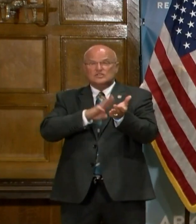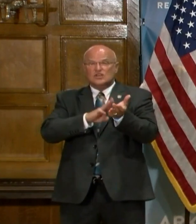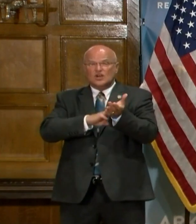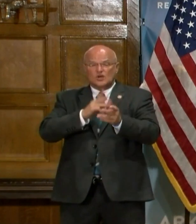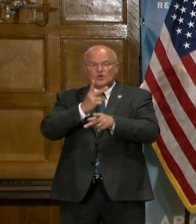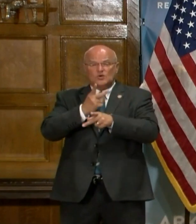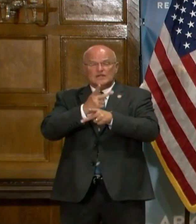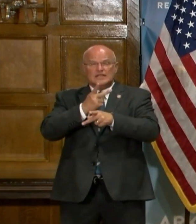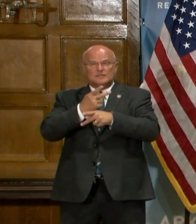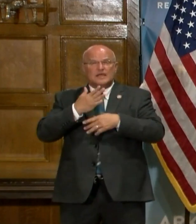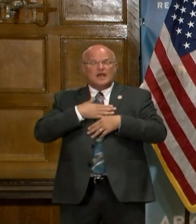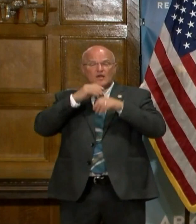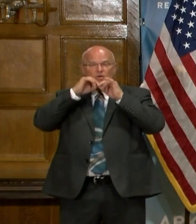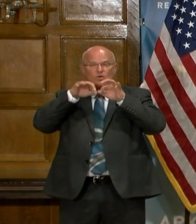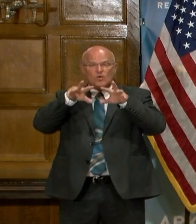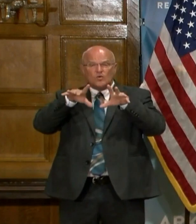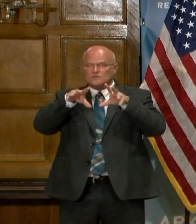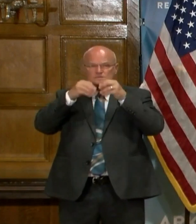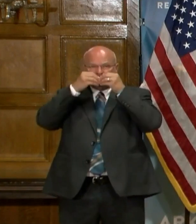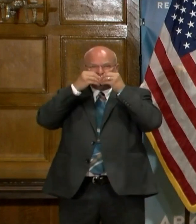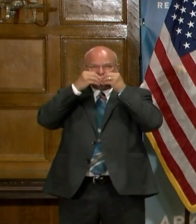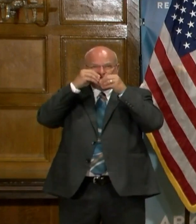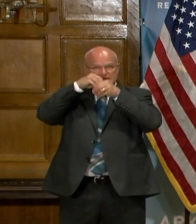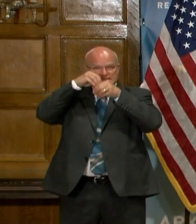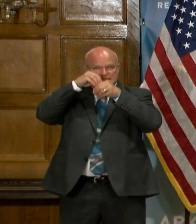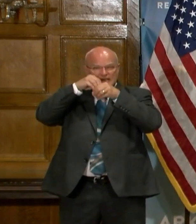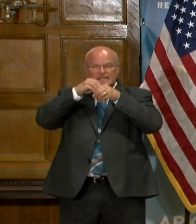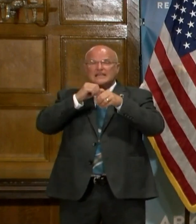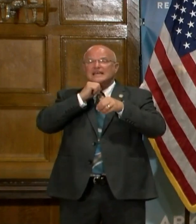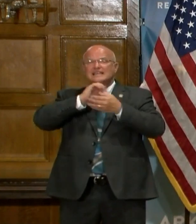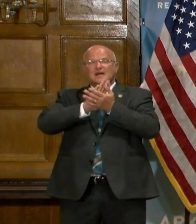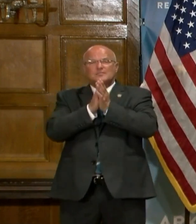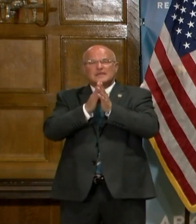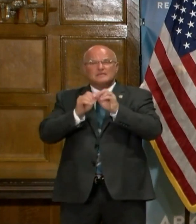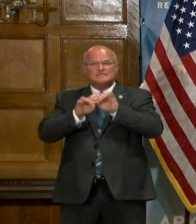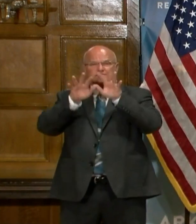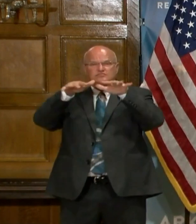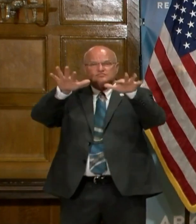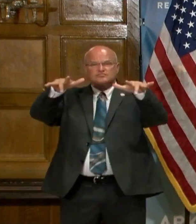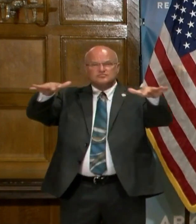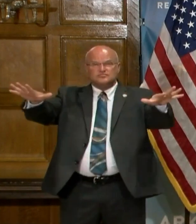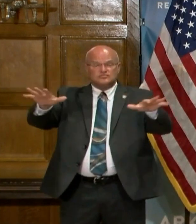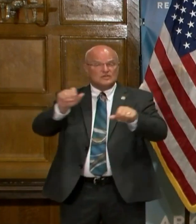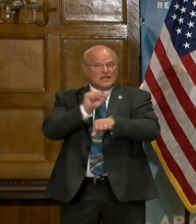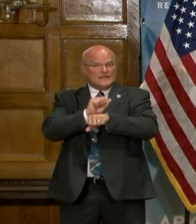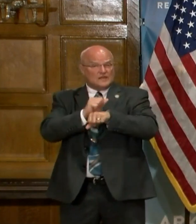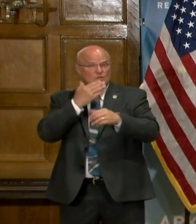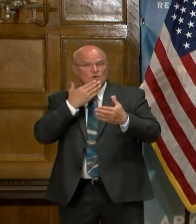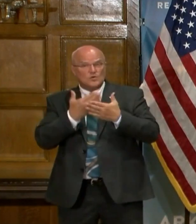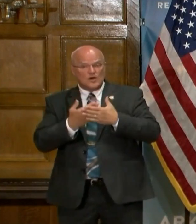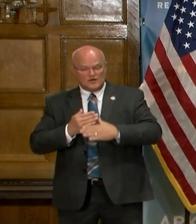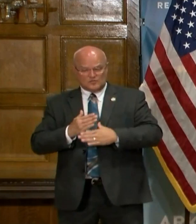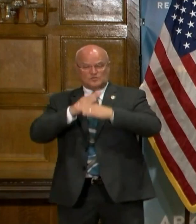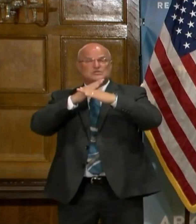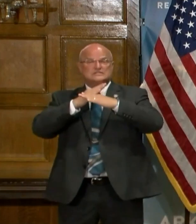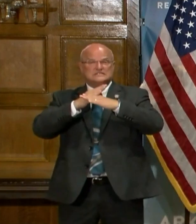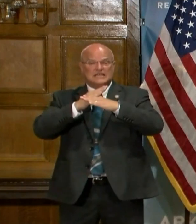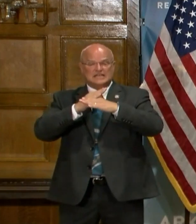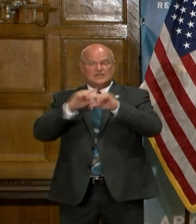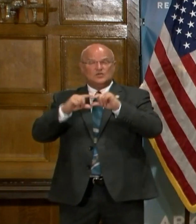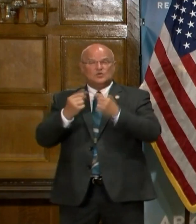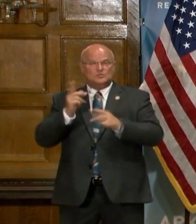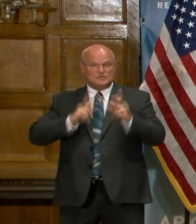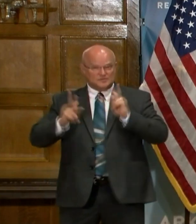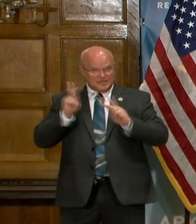our respiratory secretions to ourselves, preventing them from becoming airborne, and they work very well for protecting groups